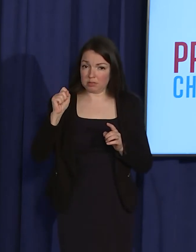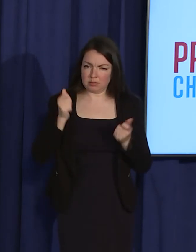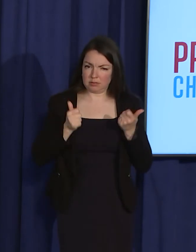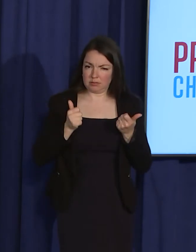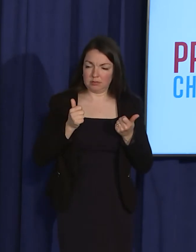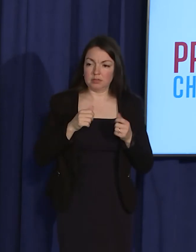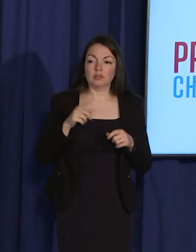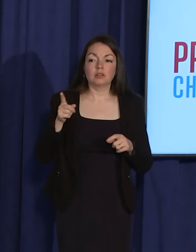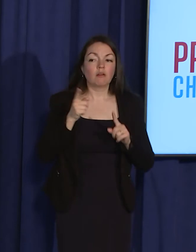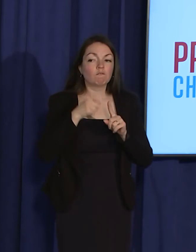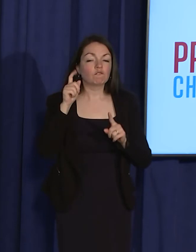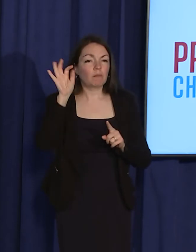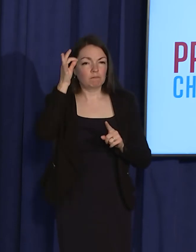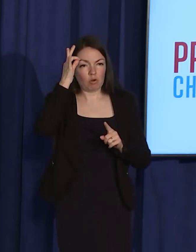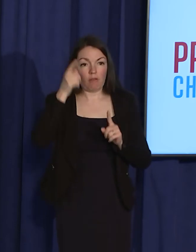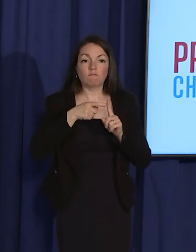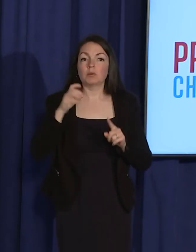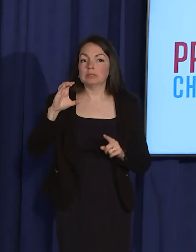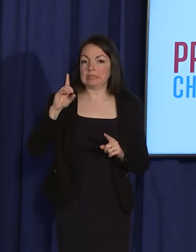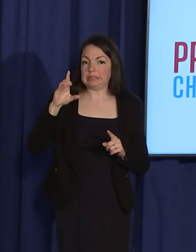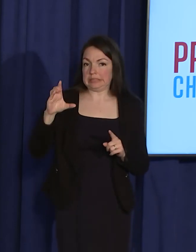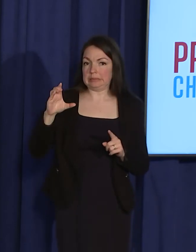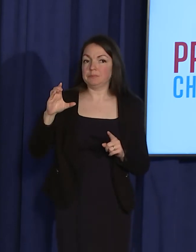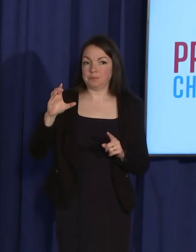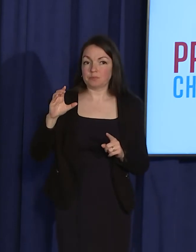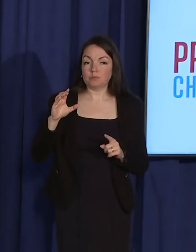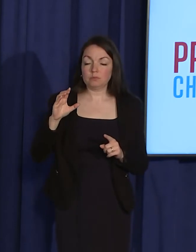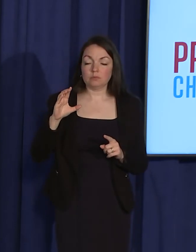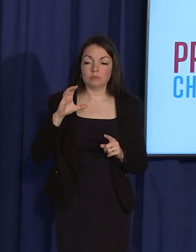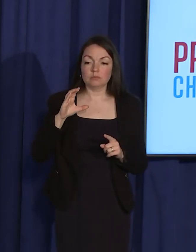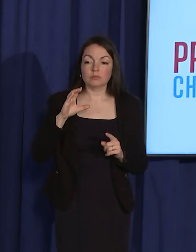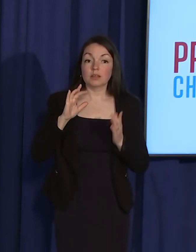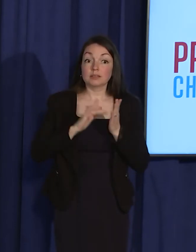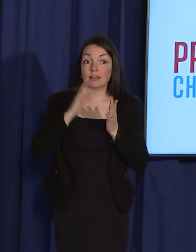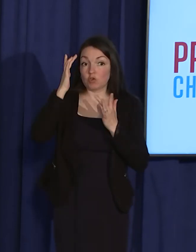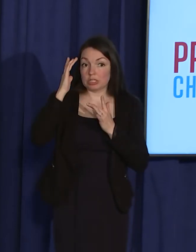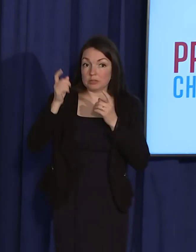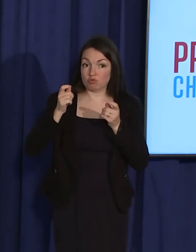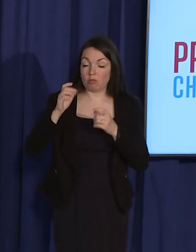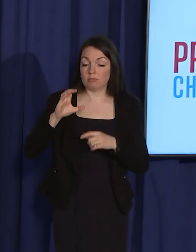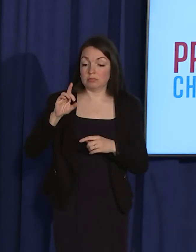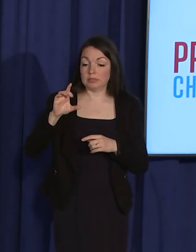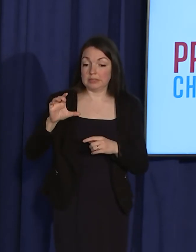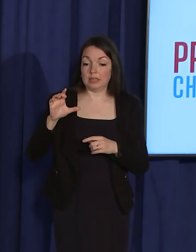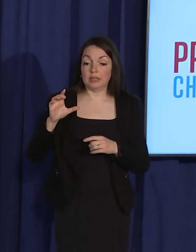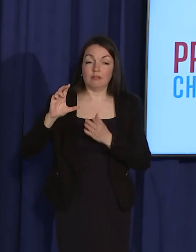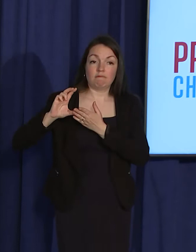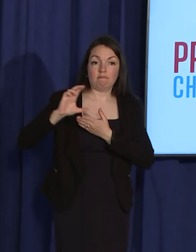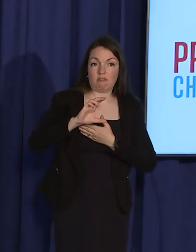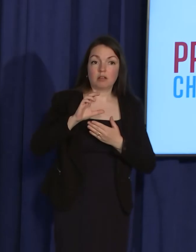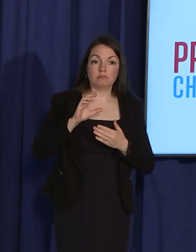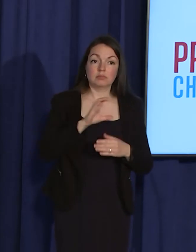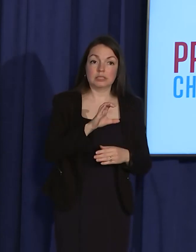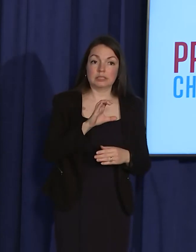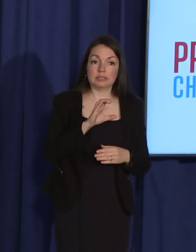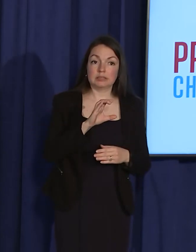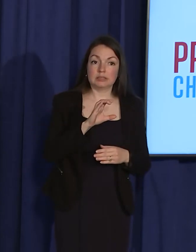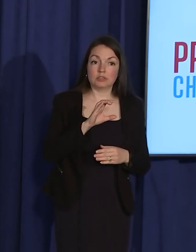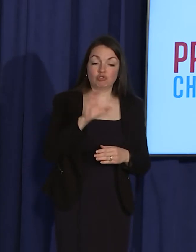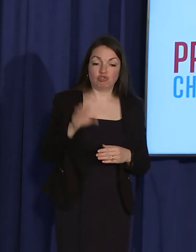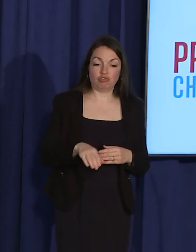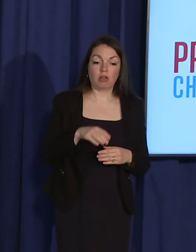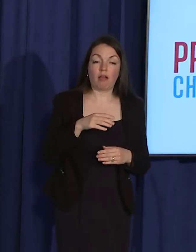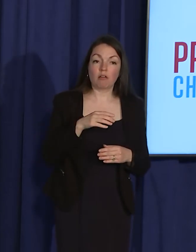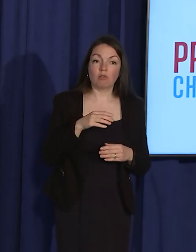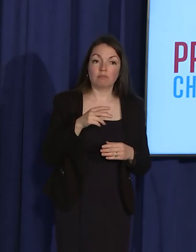from federal, it's coming from the CDC. So the Centers for Disease Control is the major funder for the Chicago Department of Public Health. And we've been